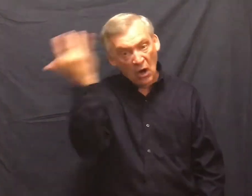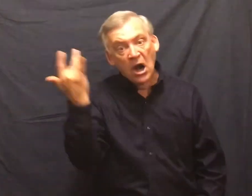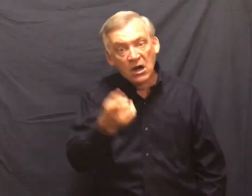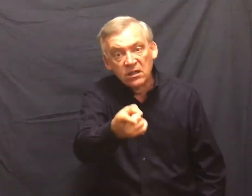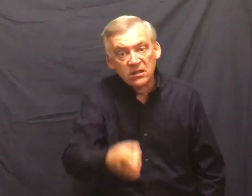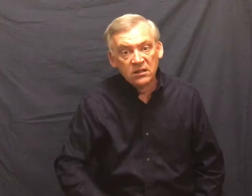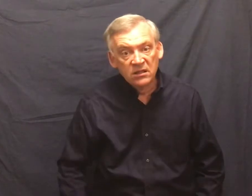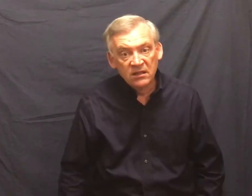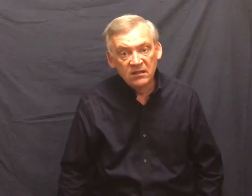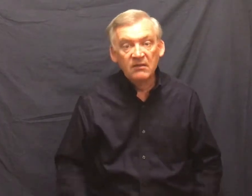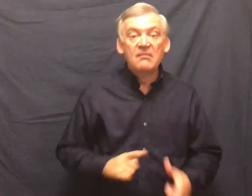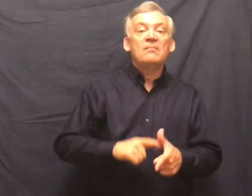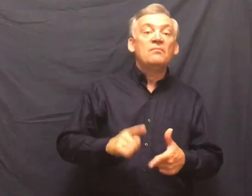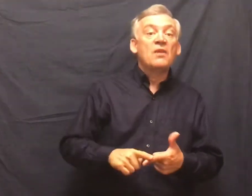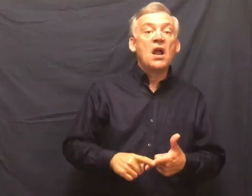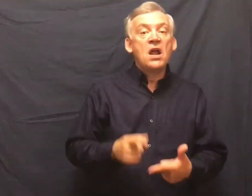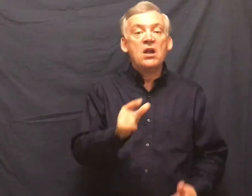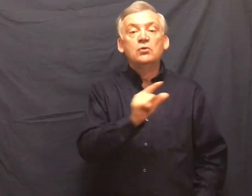And then what would George think?